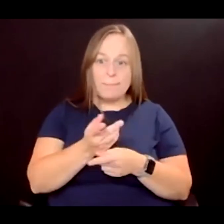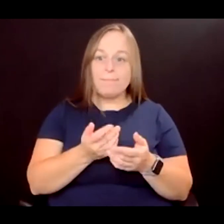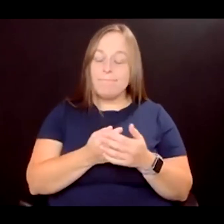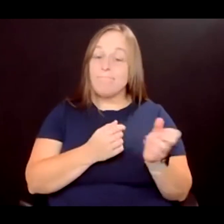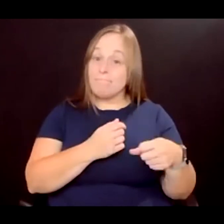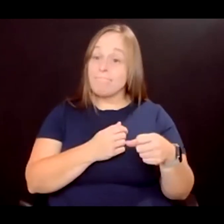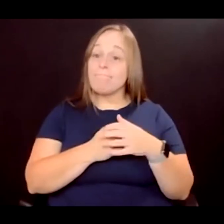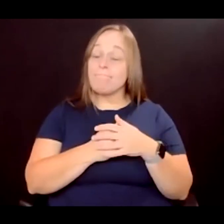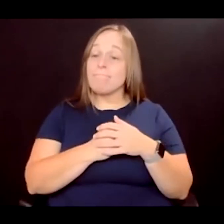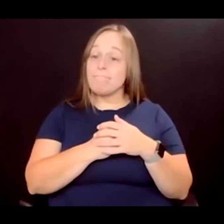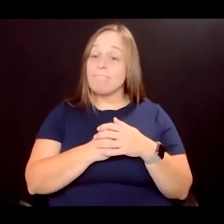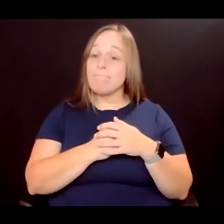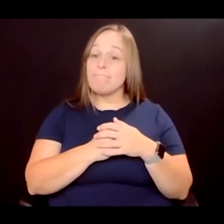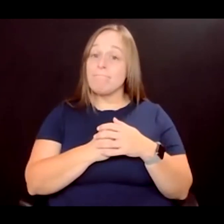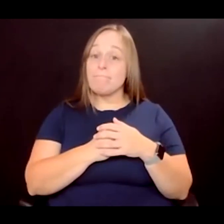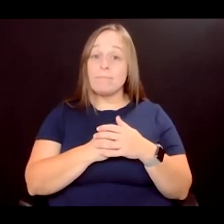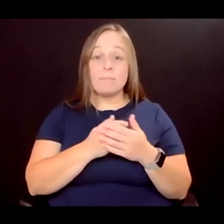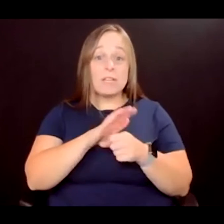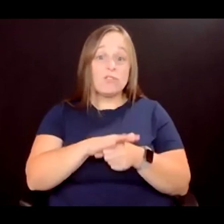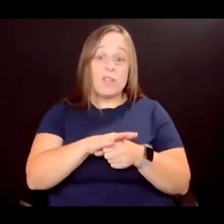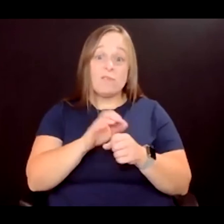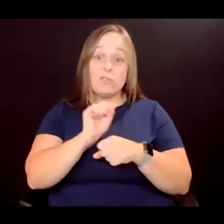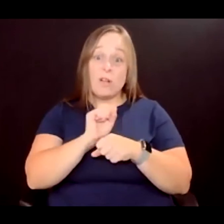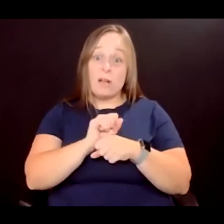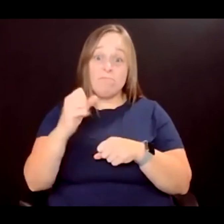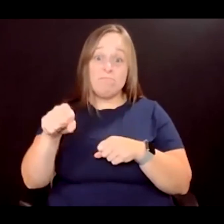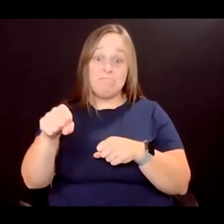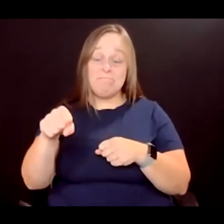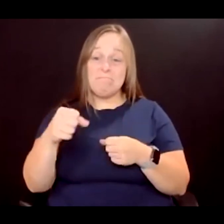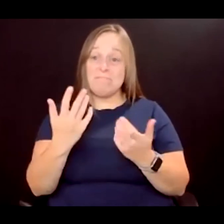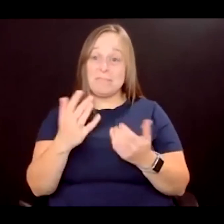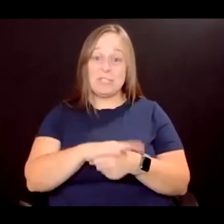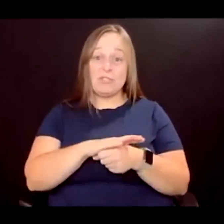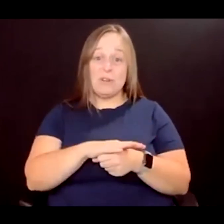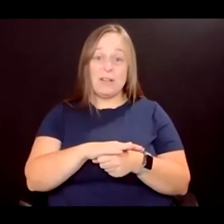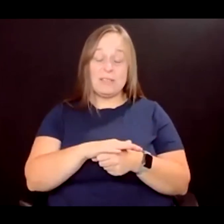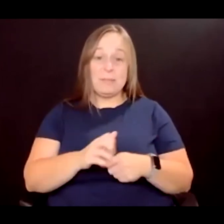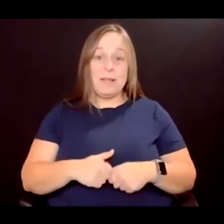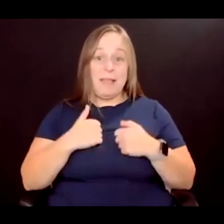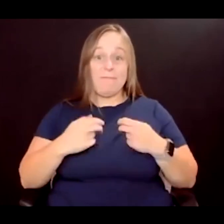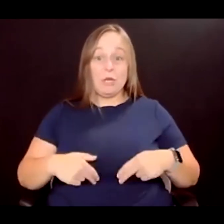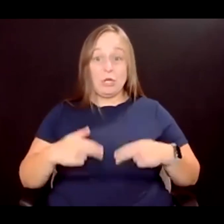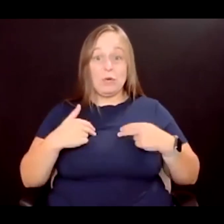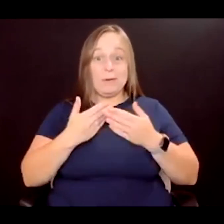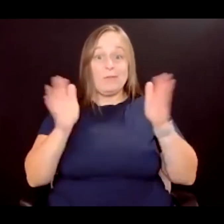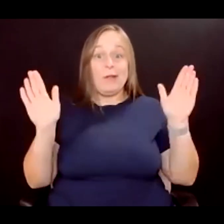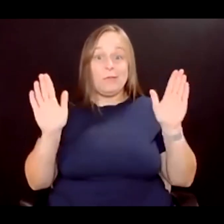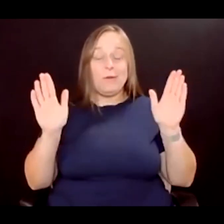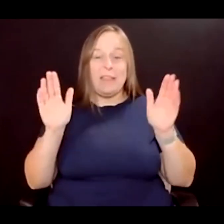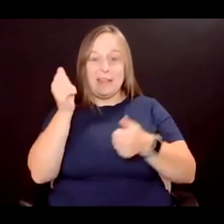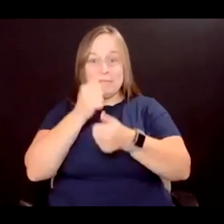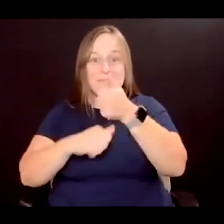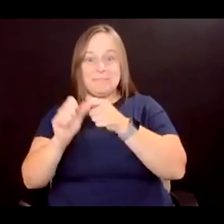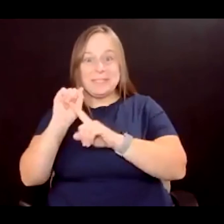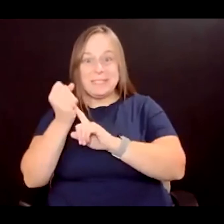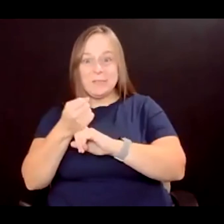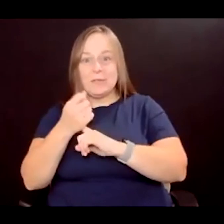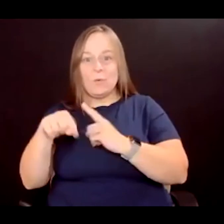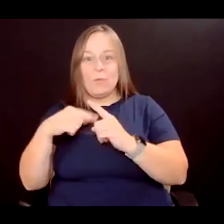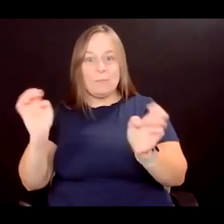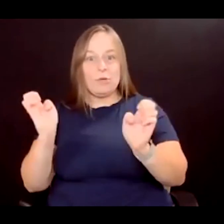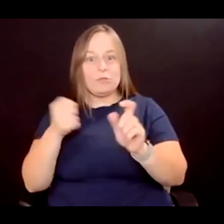Thank you. Hi, yeah, I mean, there's obviously this applies to all citizens, but there are issues that